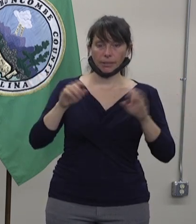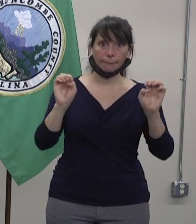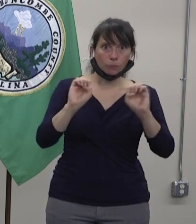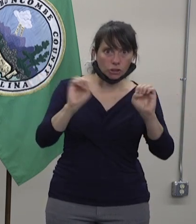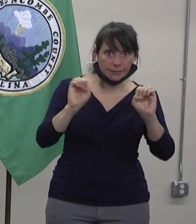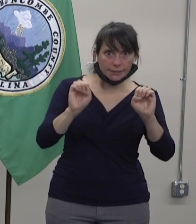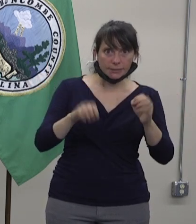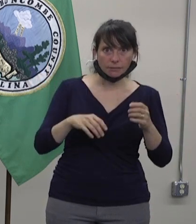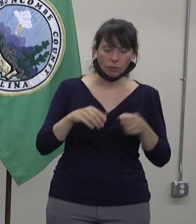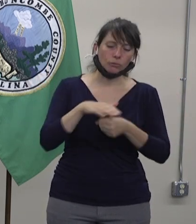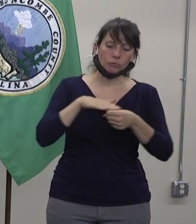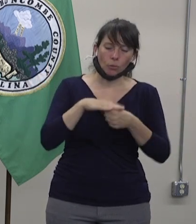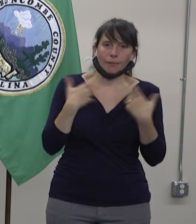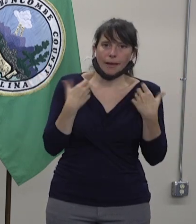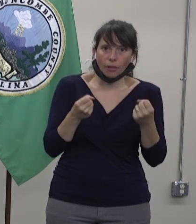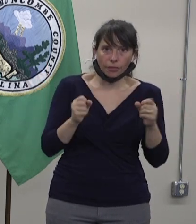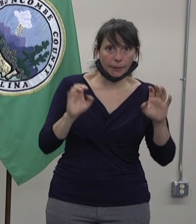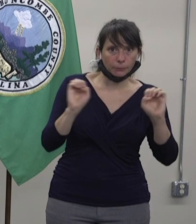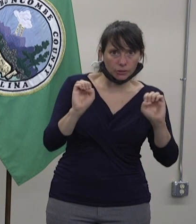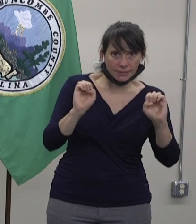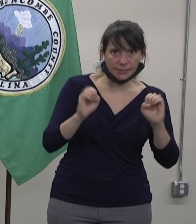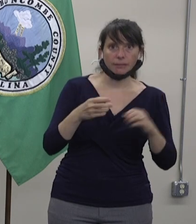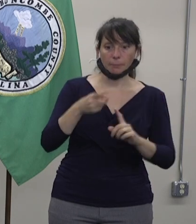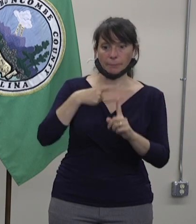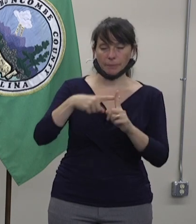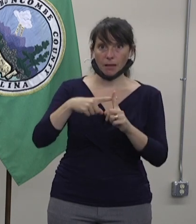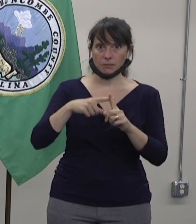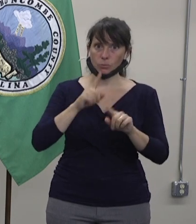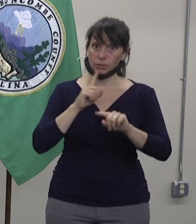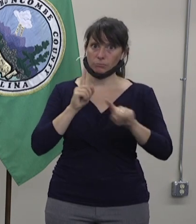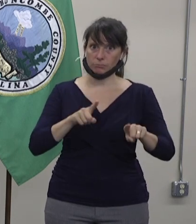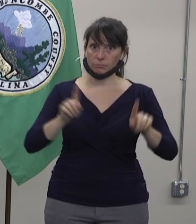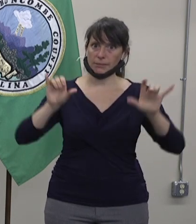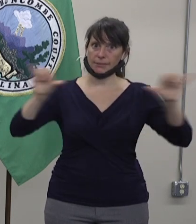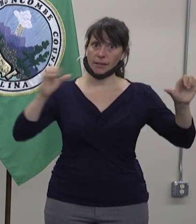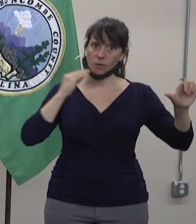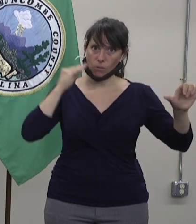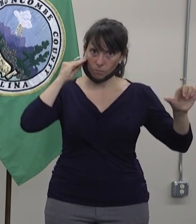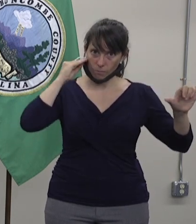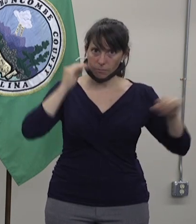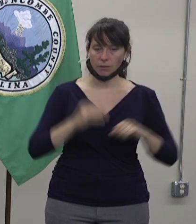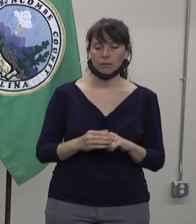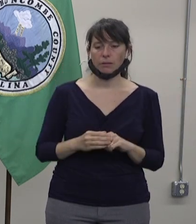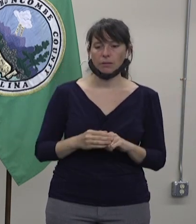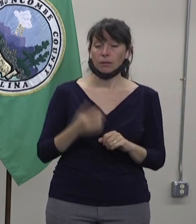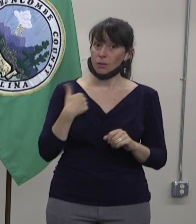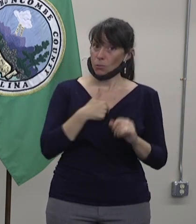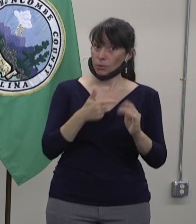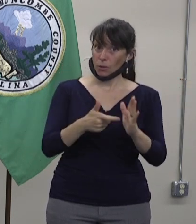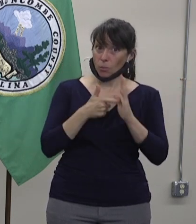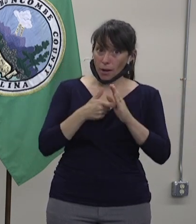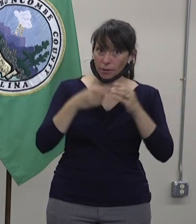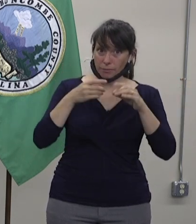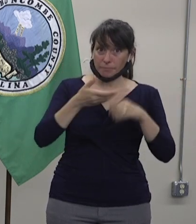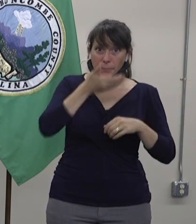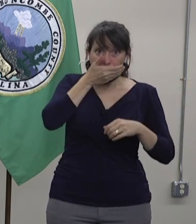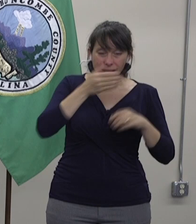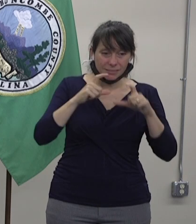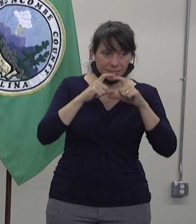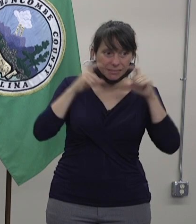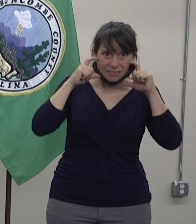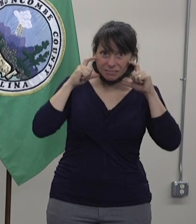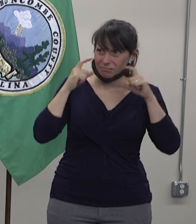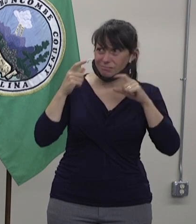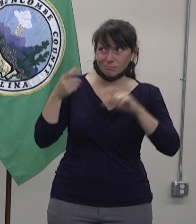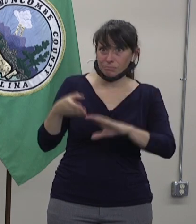policy. We also issued a requirement to wear masks and face coverings weeks before the